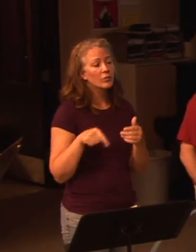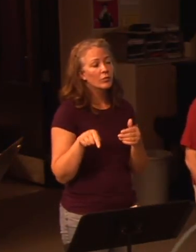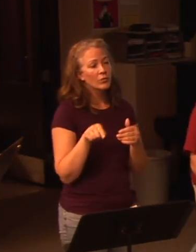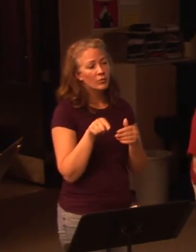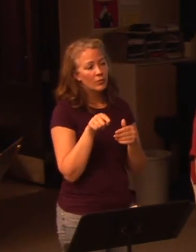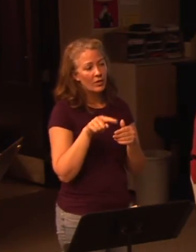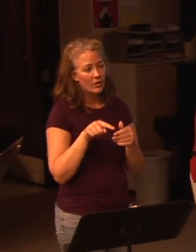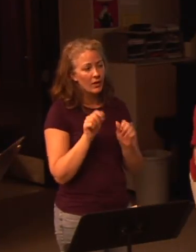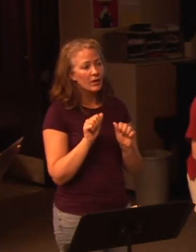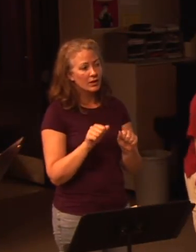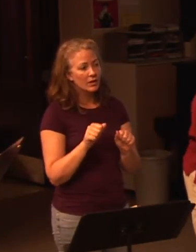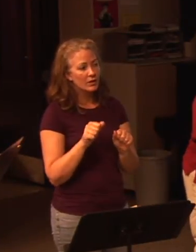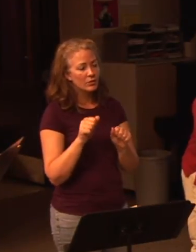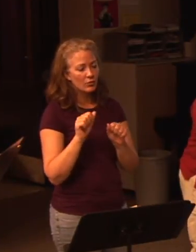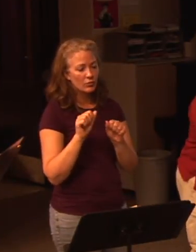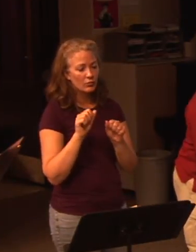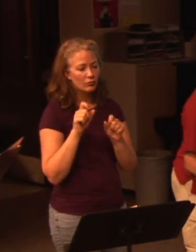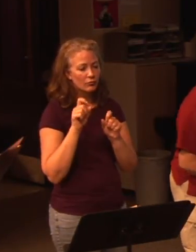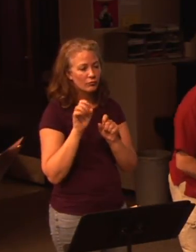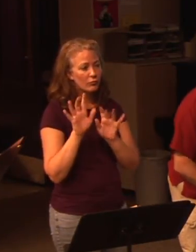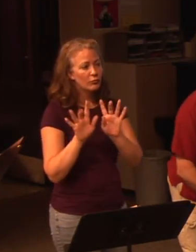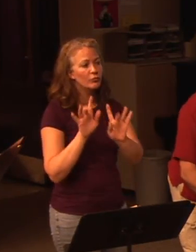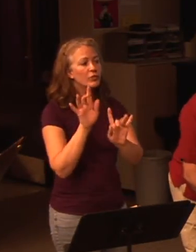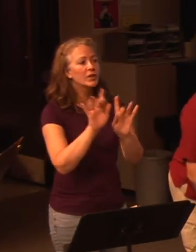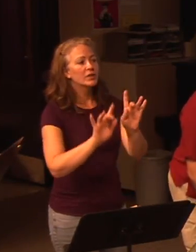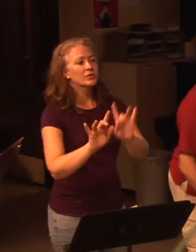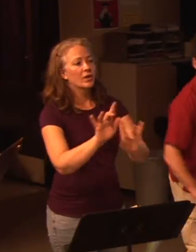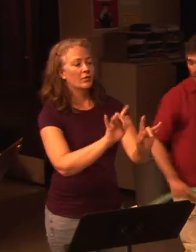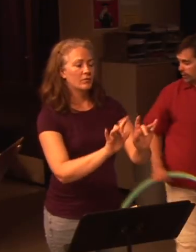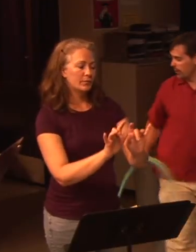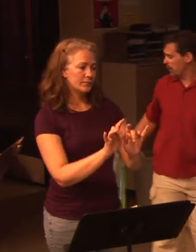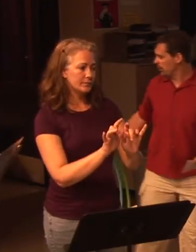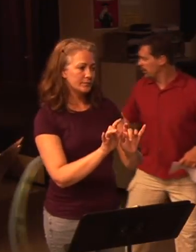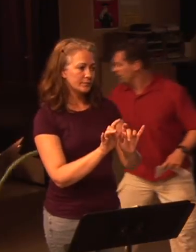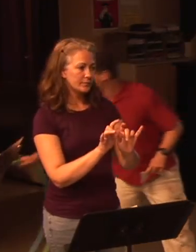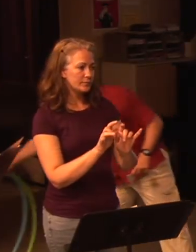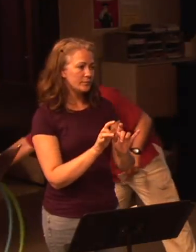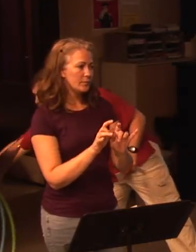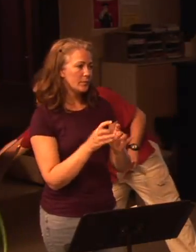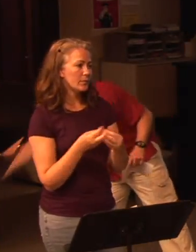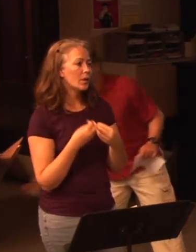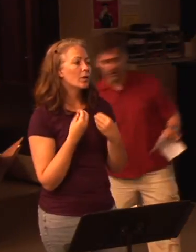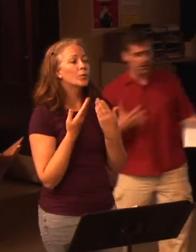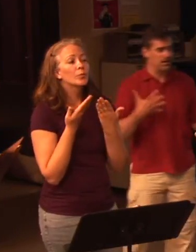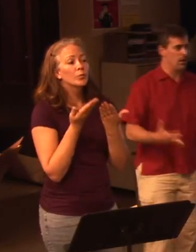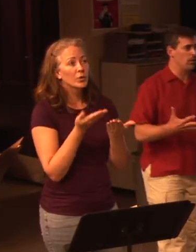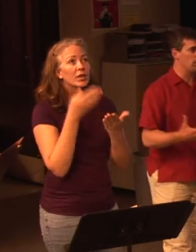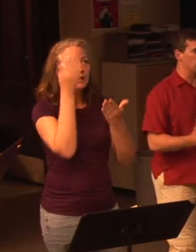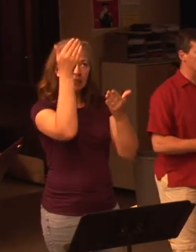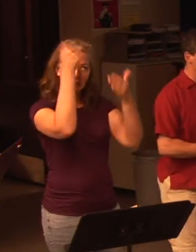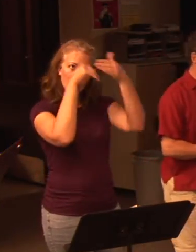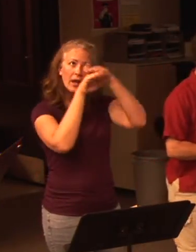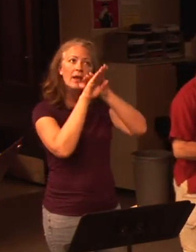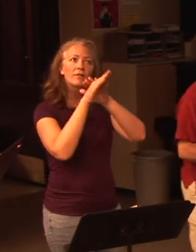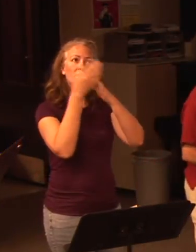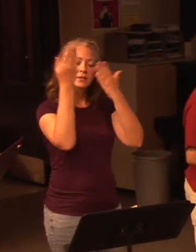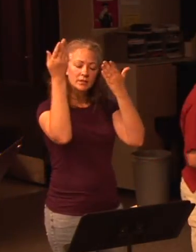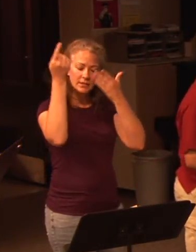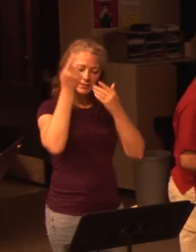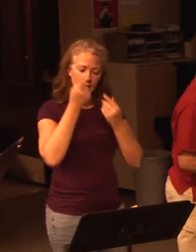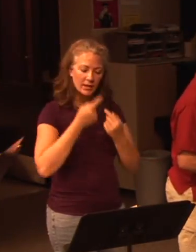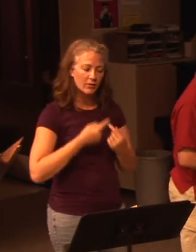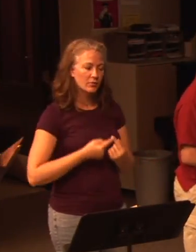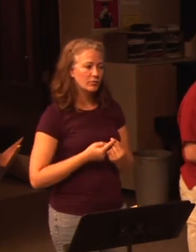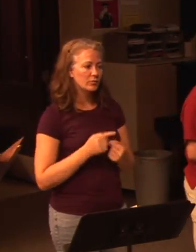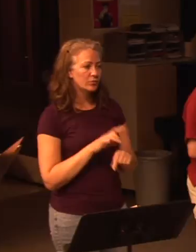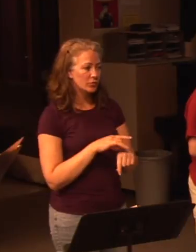to. It's more a movement of bringing about God's kingdom in the world, about bringing heaven down to earth. And if you